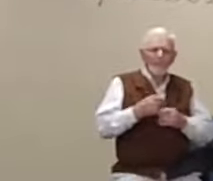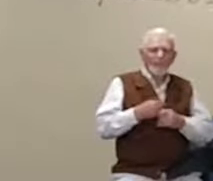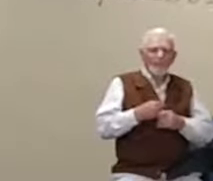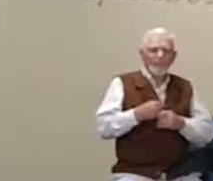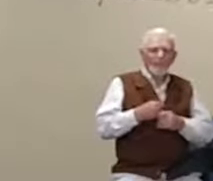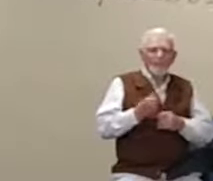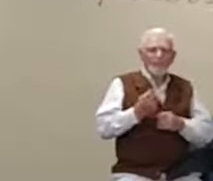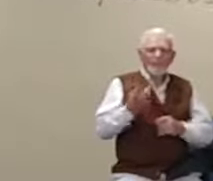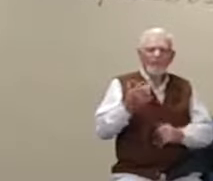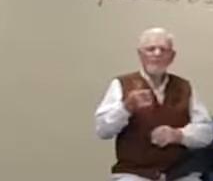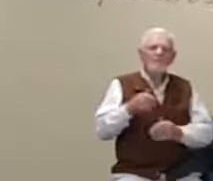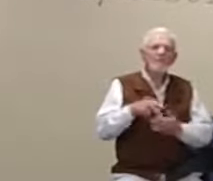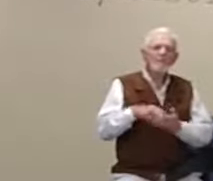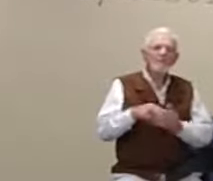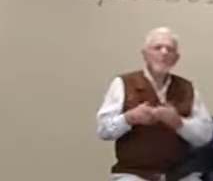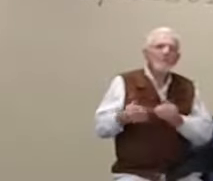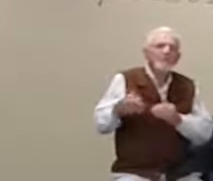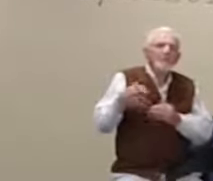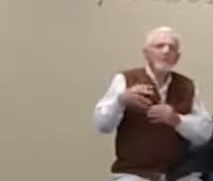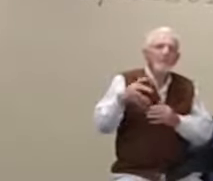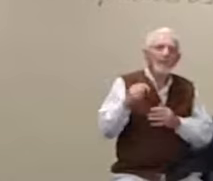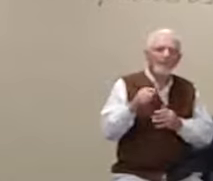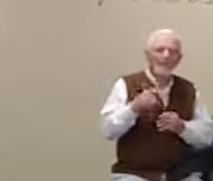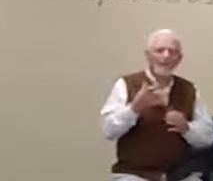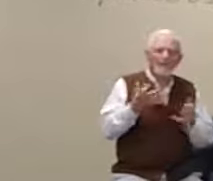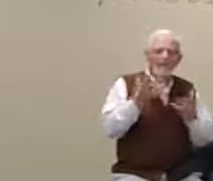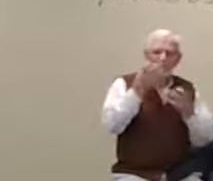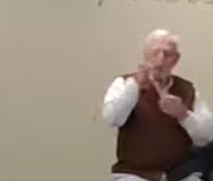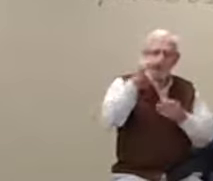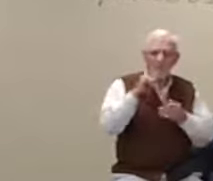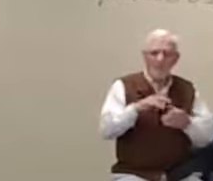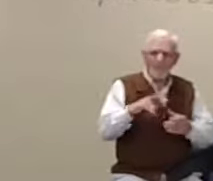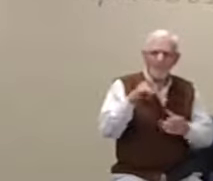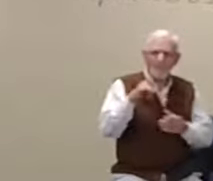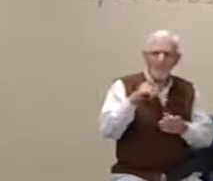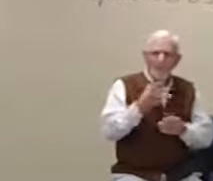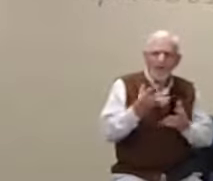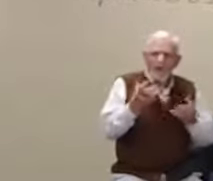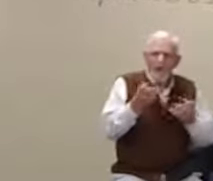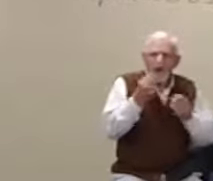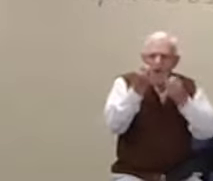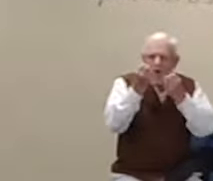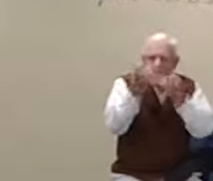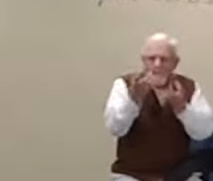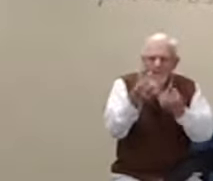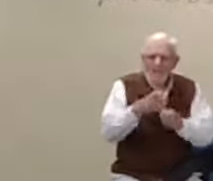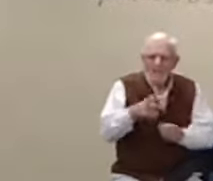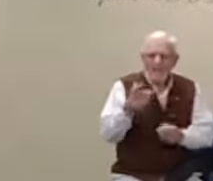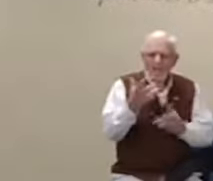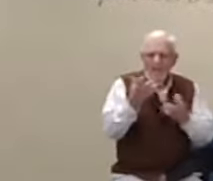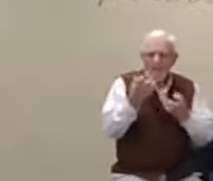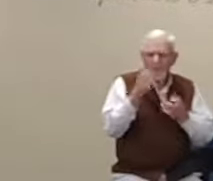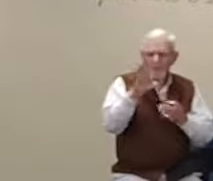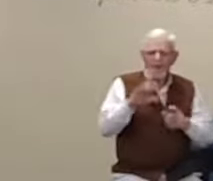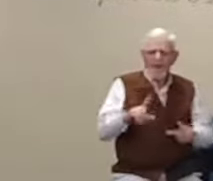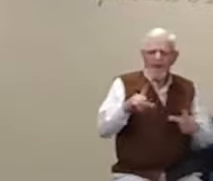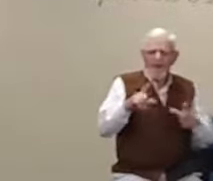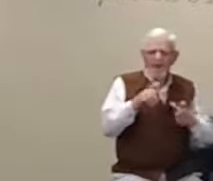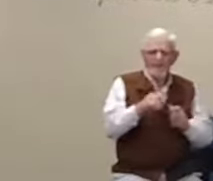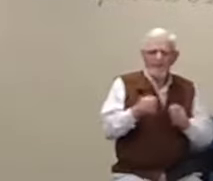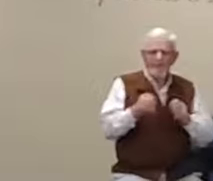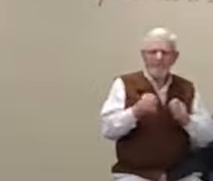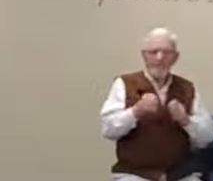kind of stand out. Now, if you want to know the Lord and if you want to obey the Lord and if you want your life to count